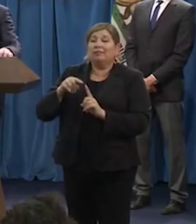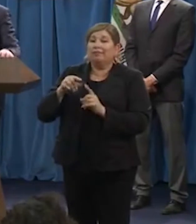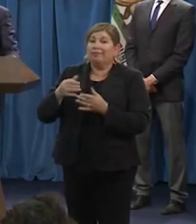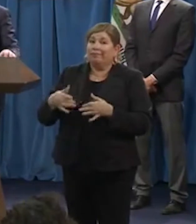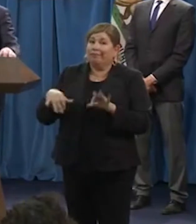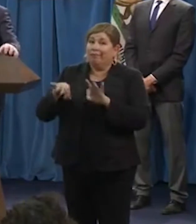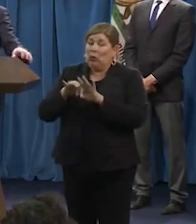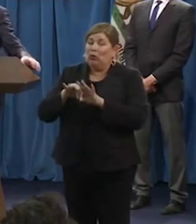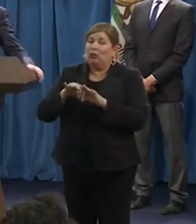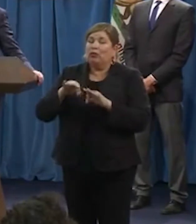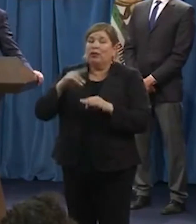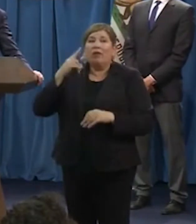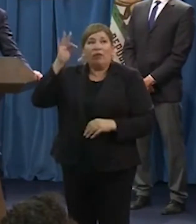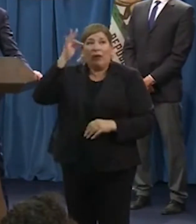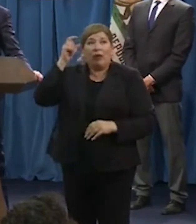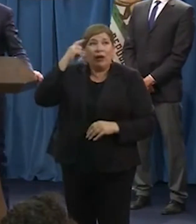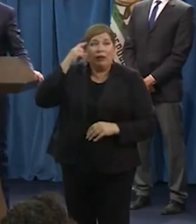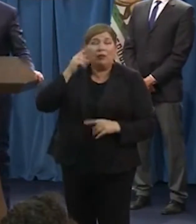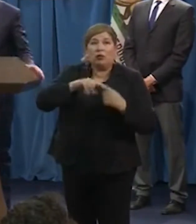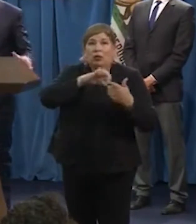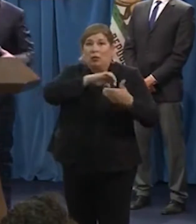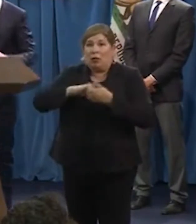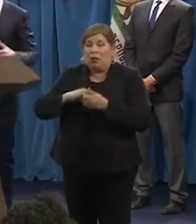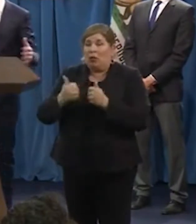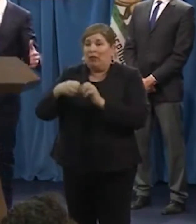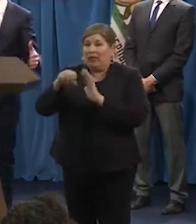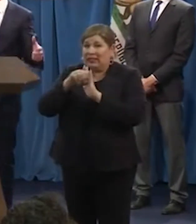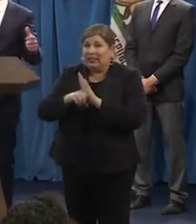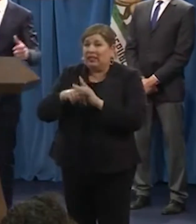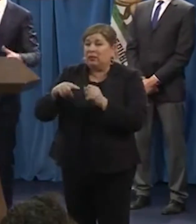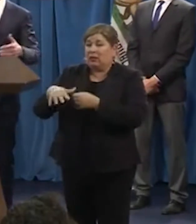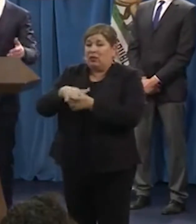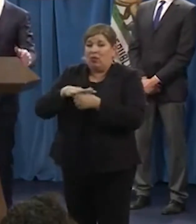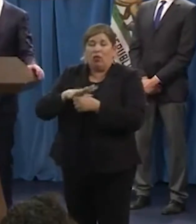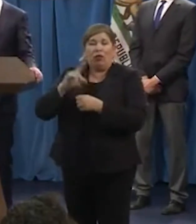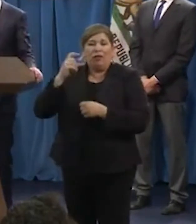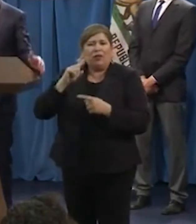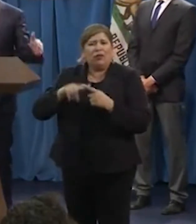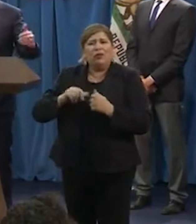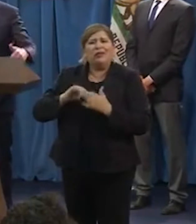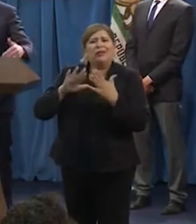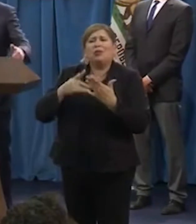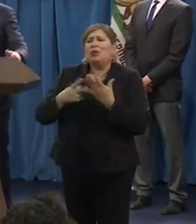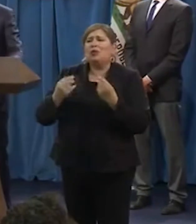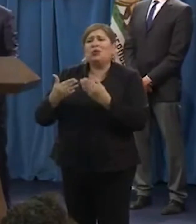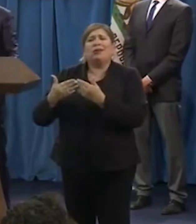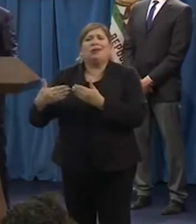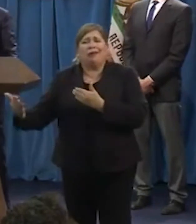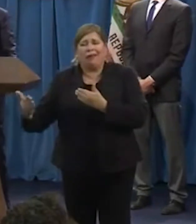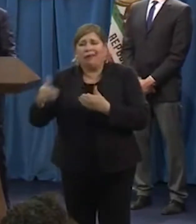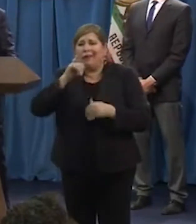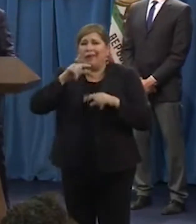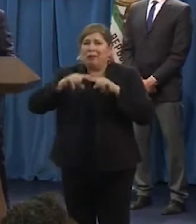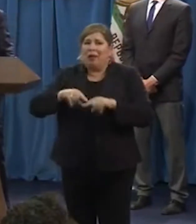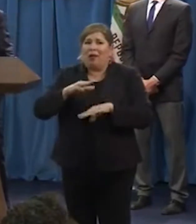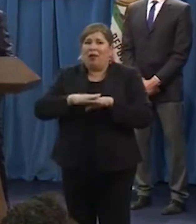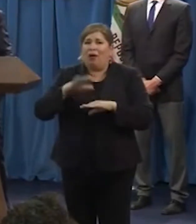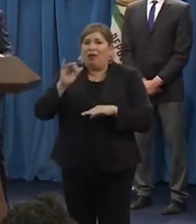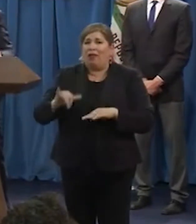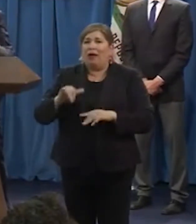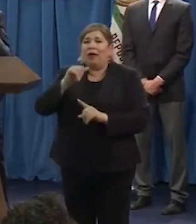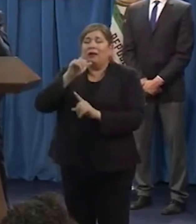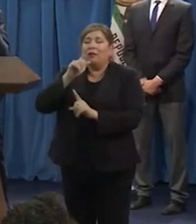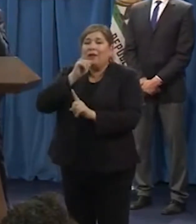in partnerships with states and municipalities, large and small, across the country to address going forward. So we're not just reliant on these commercial